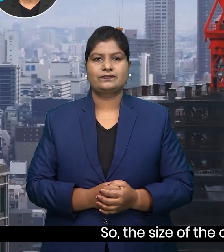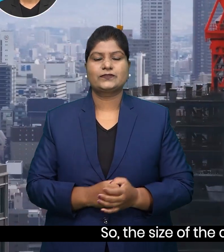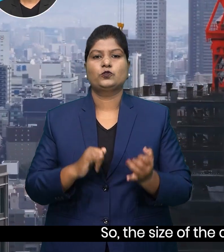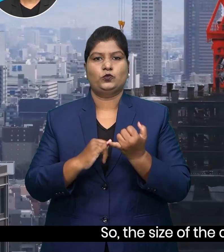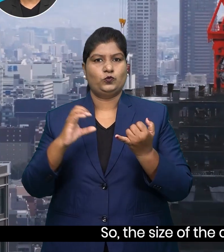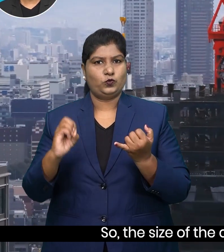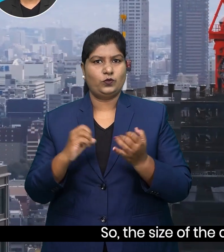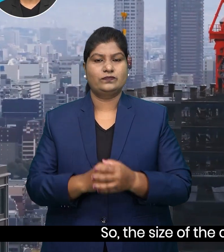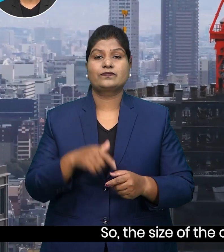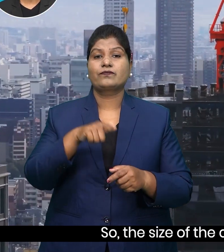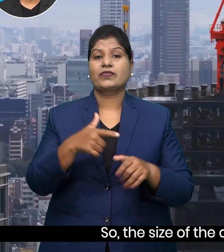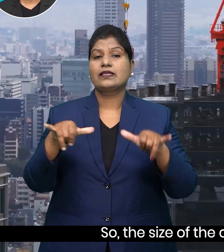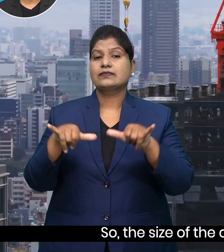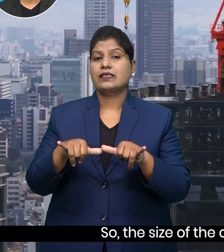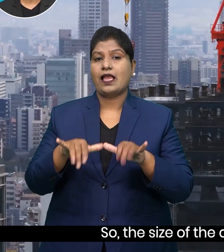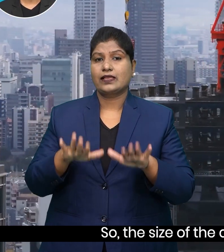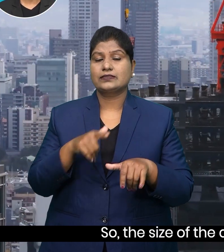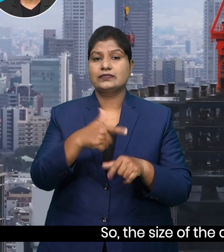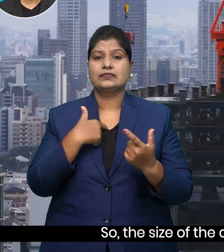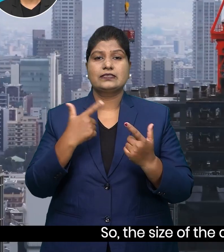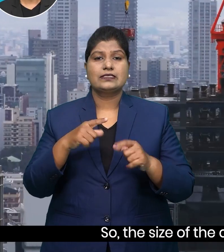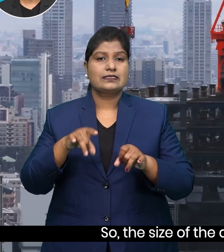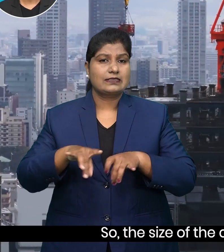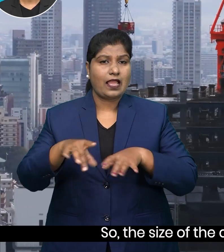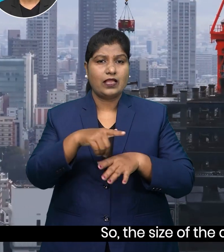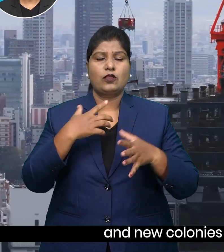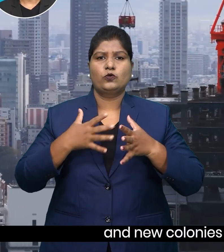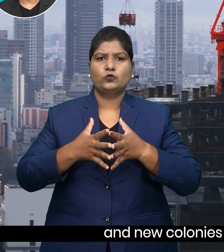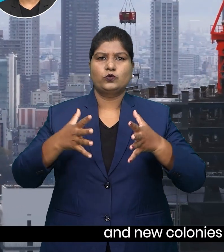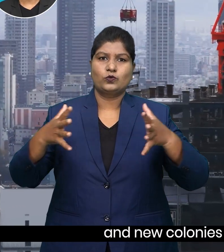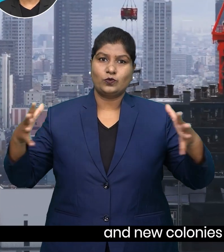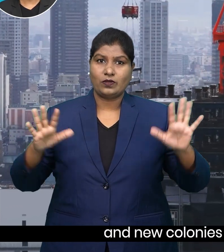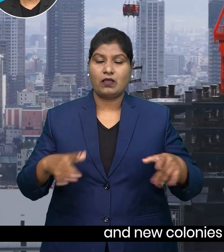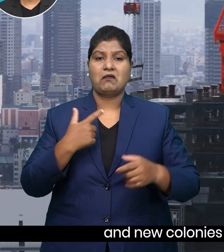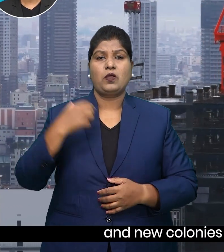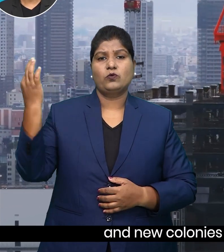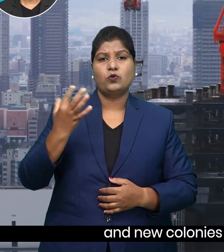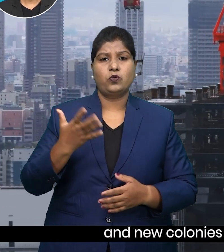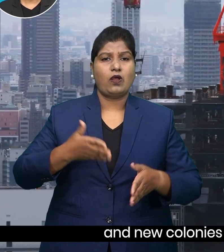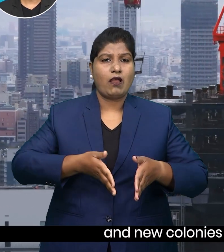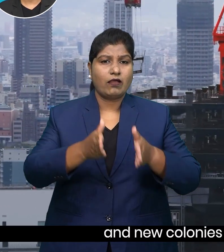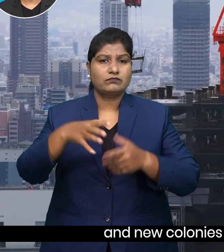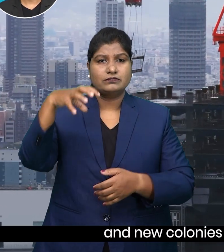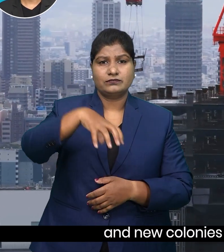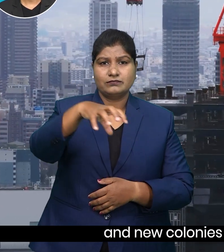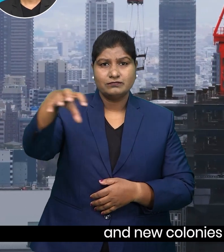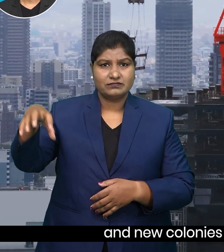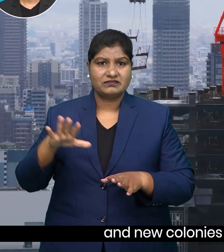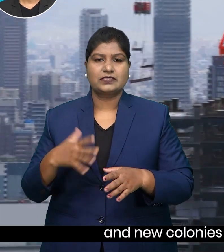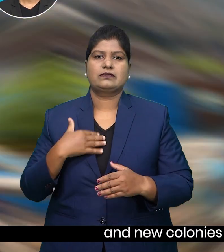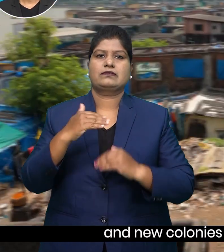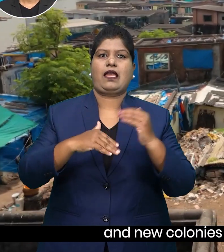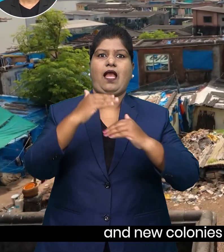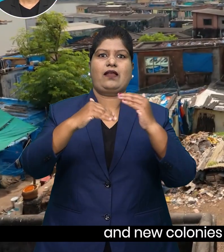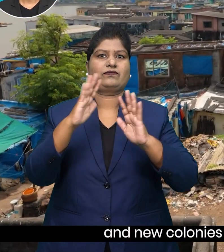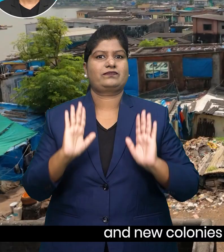So, the size of the cities is growing day by day and new colonies are coming up constantly.